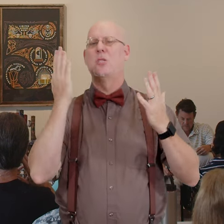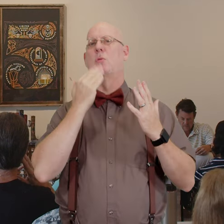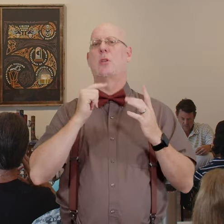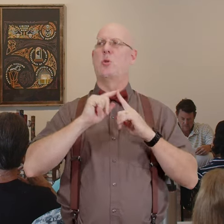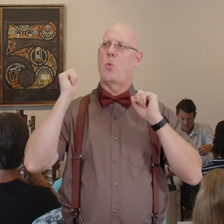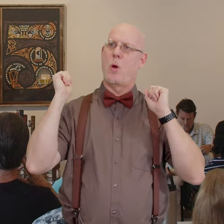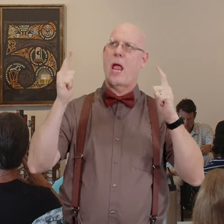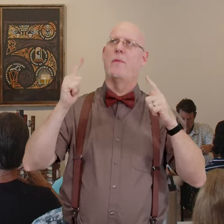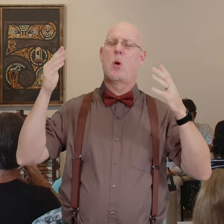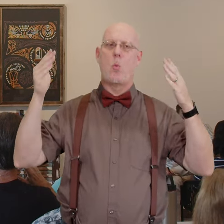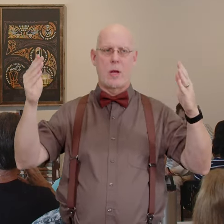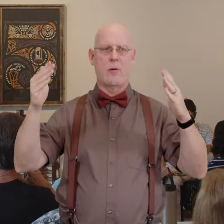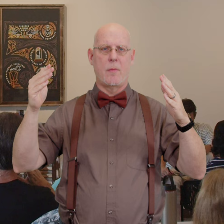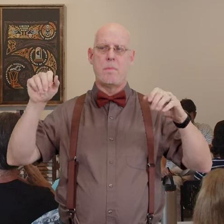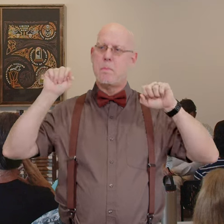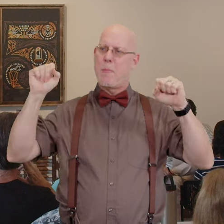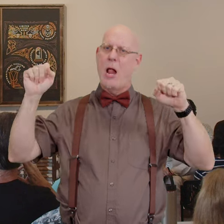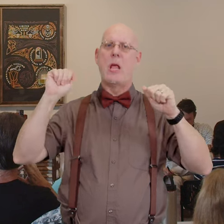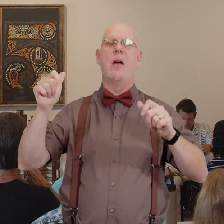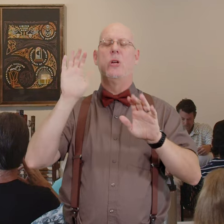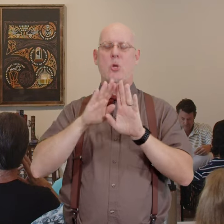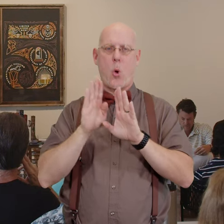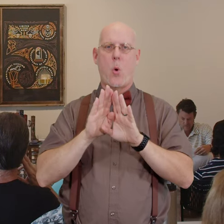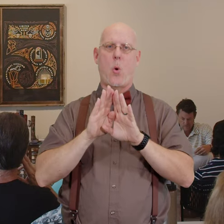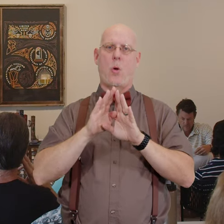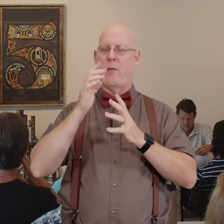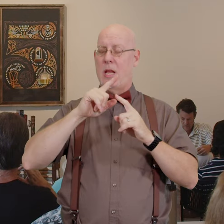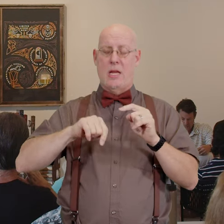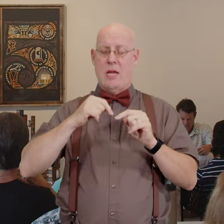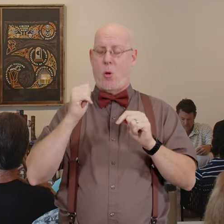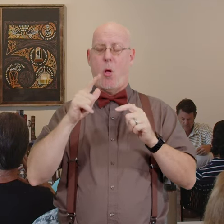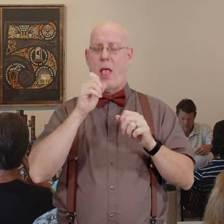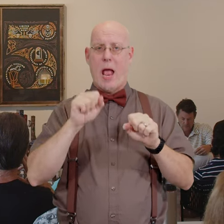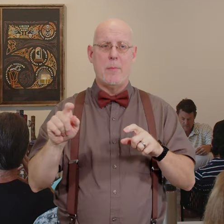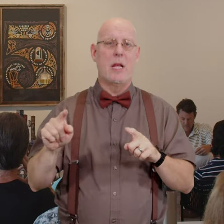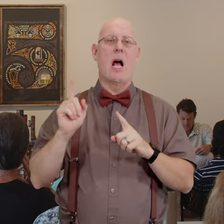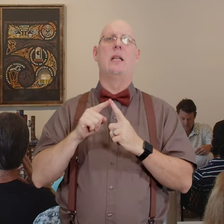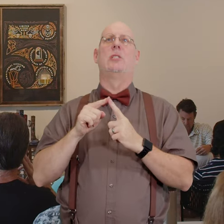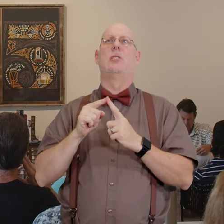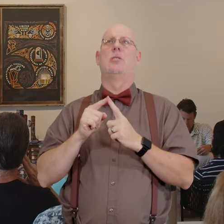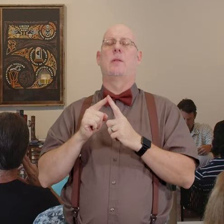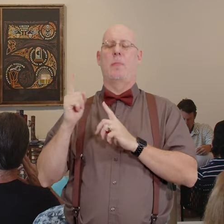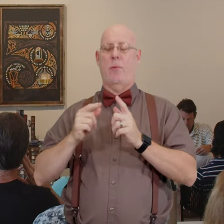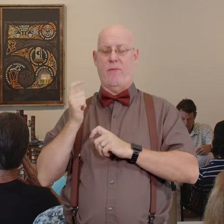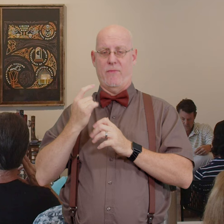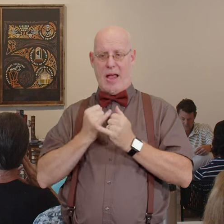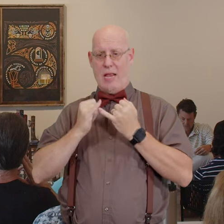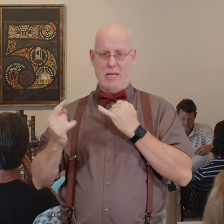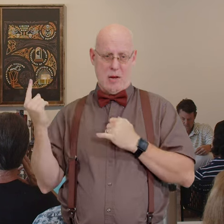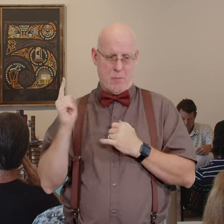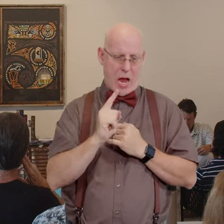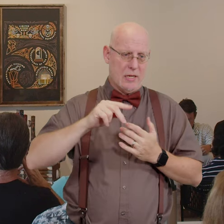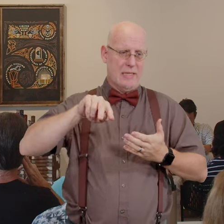its cassations to every window, pounding at every door in a hilarity beyond all liking and happening, until the prodigals come out at last